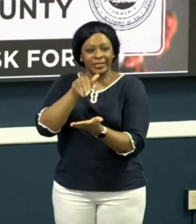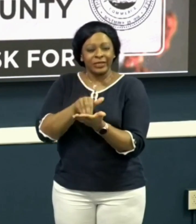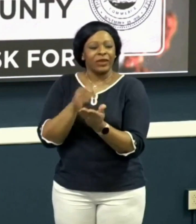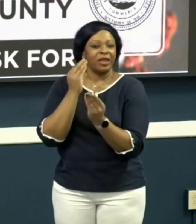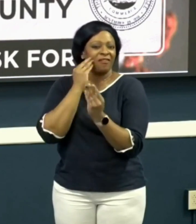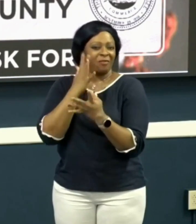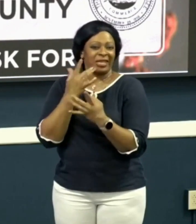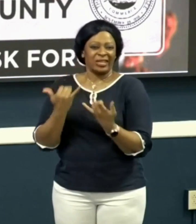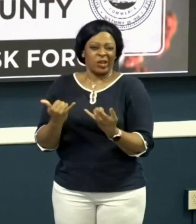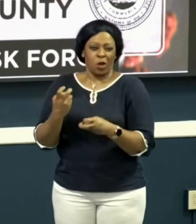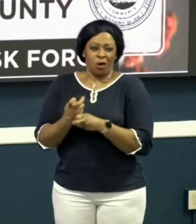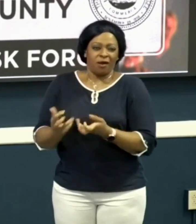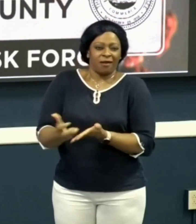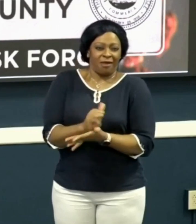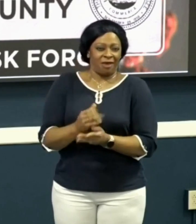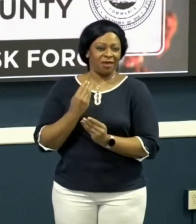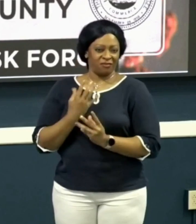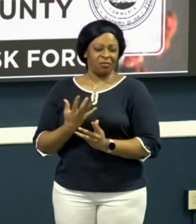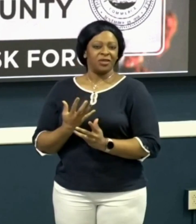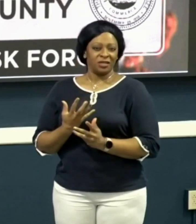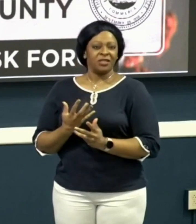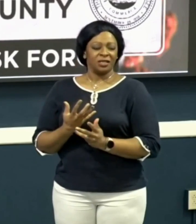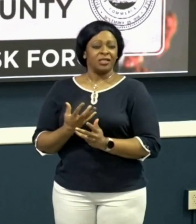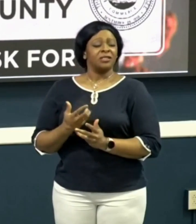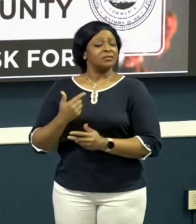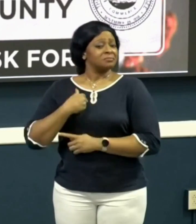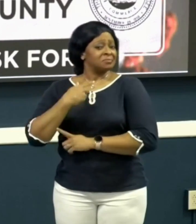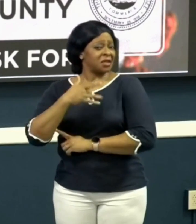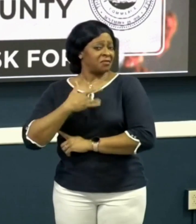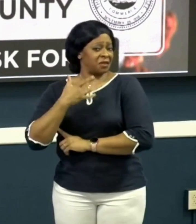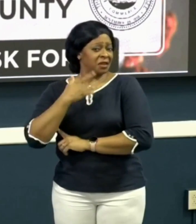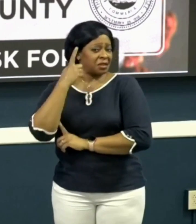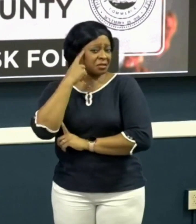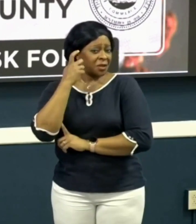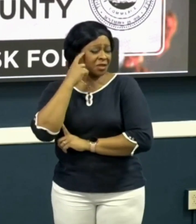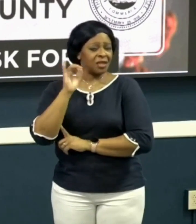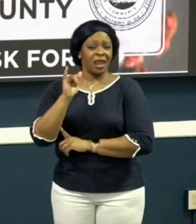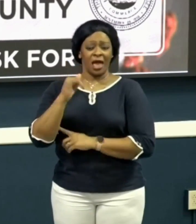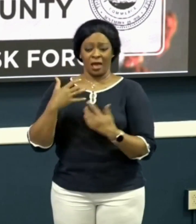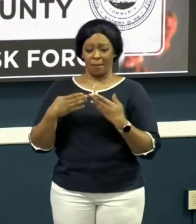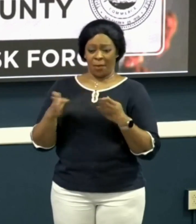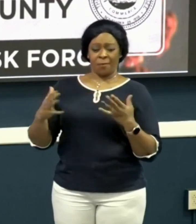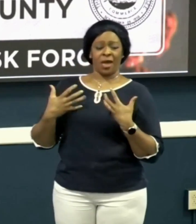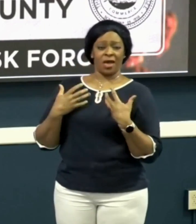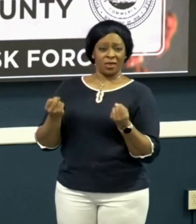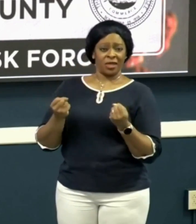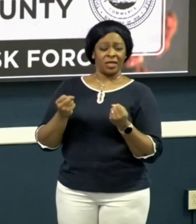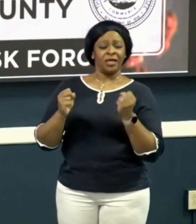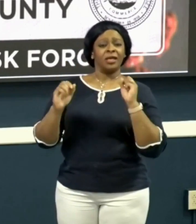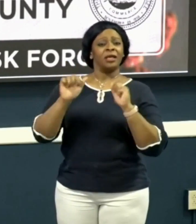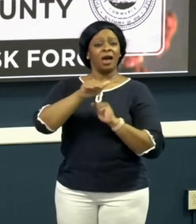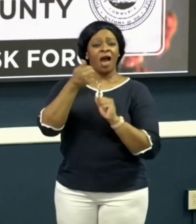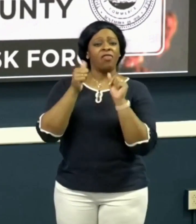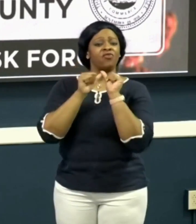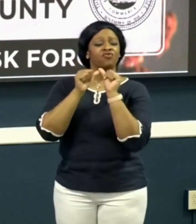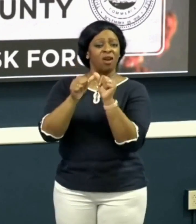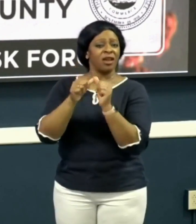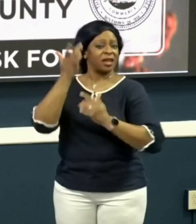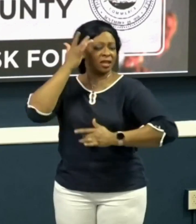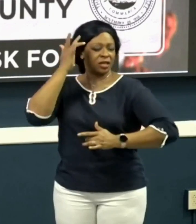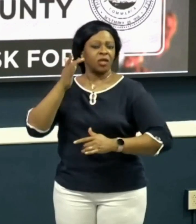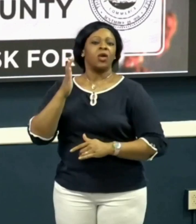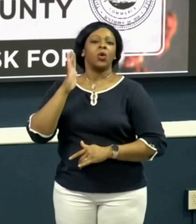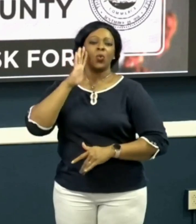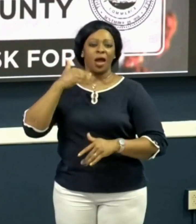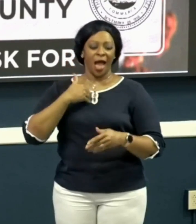now. But I would suspect that just like public health does with other chronic illnesses, it will